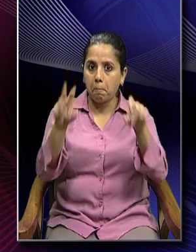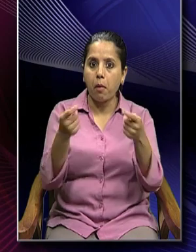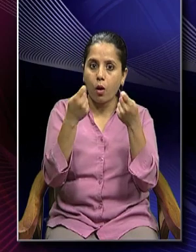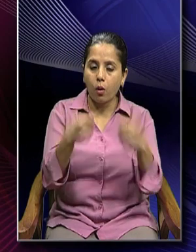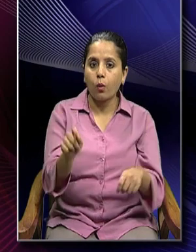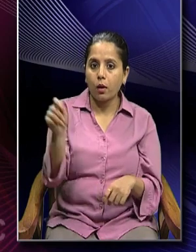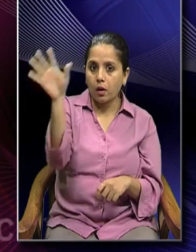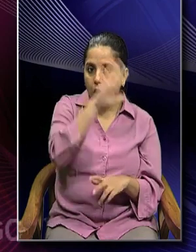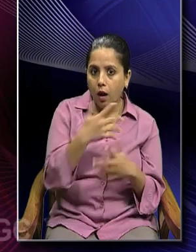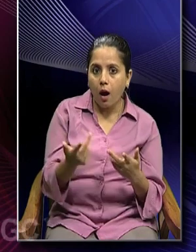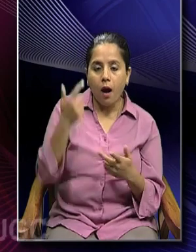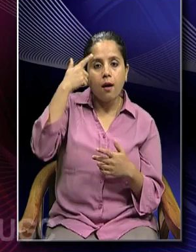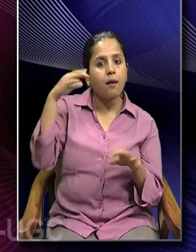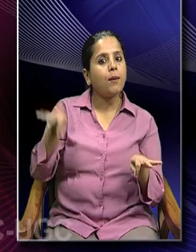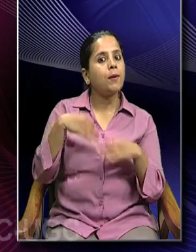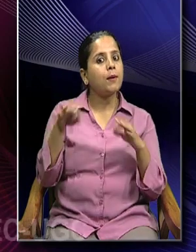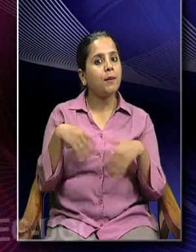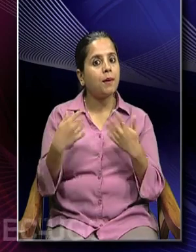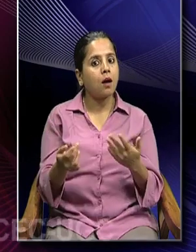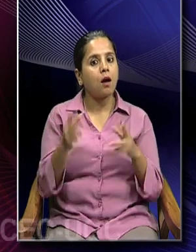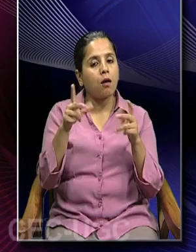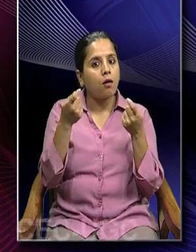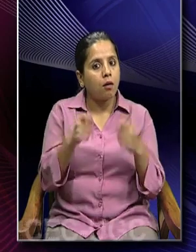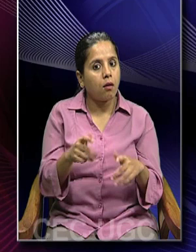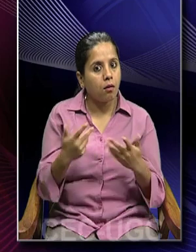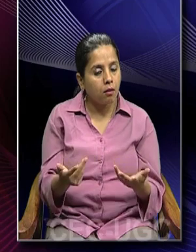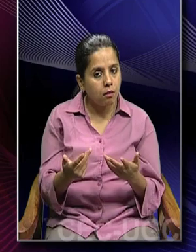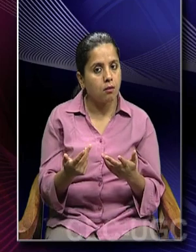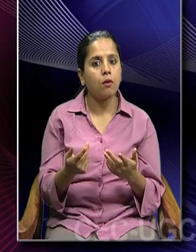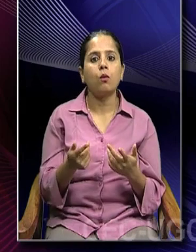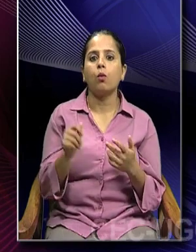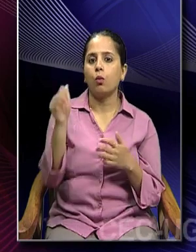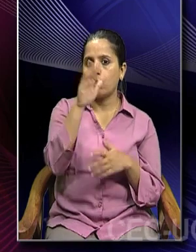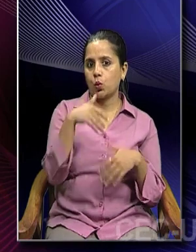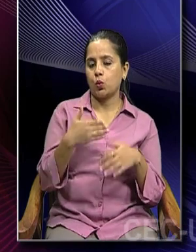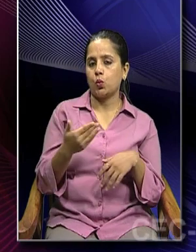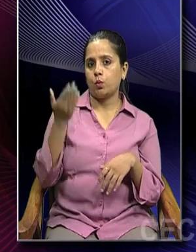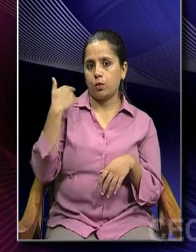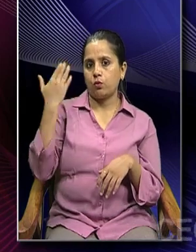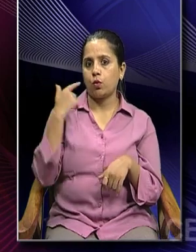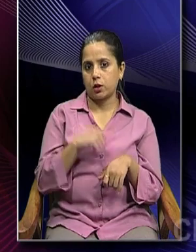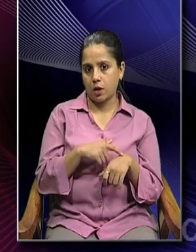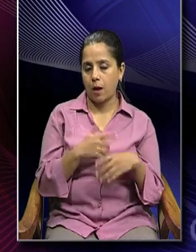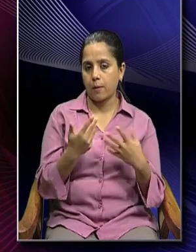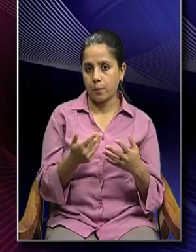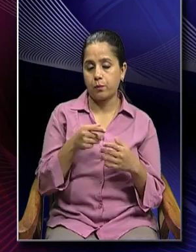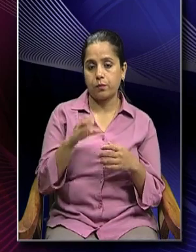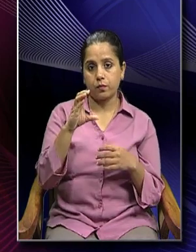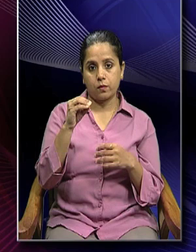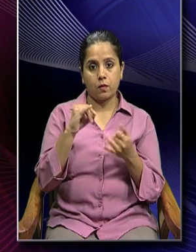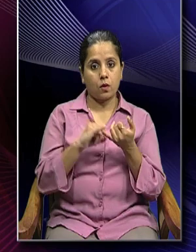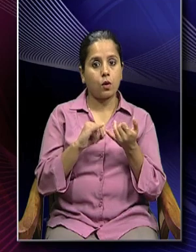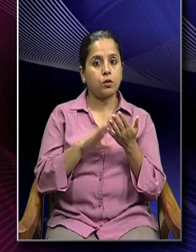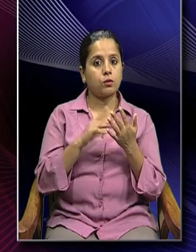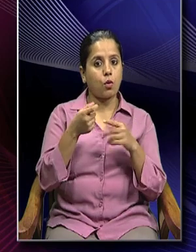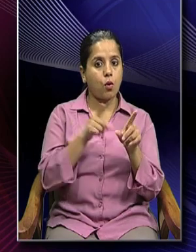and lockdown became the order of the day, it became the buzzword at that point of time. So, the cosmonity, example